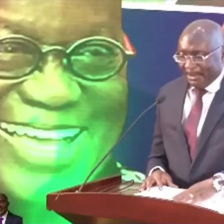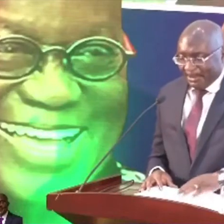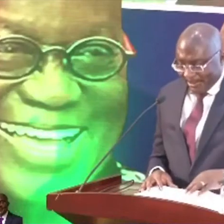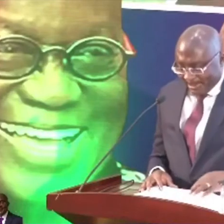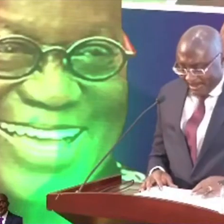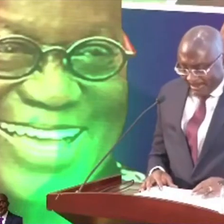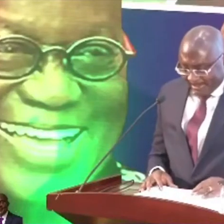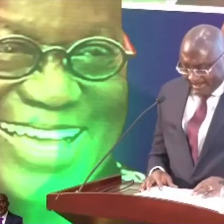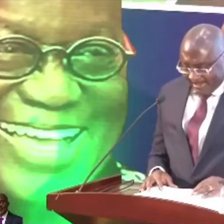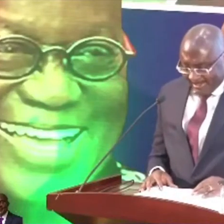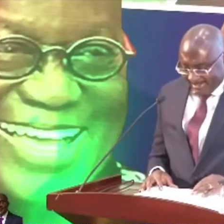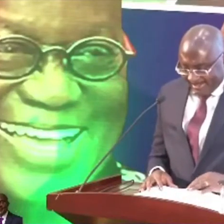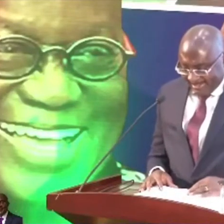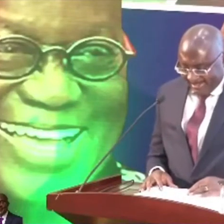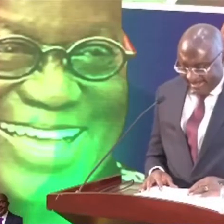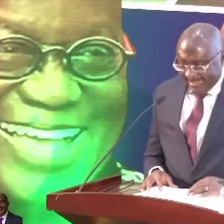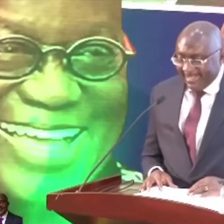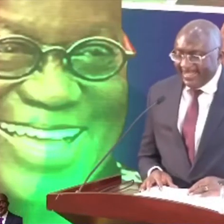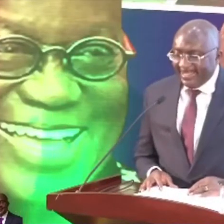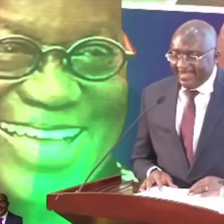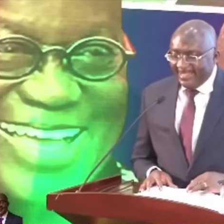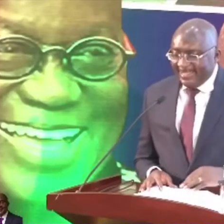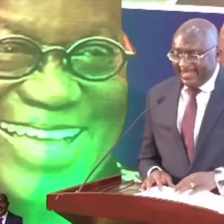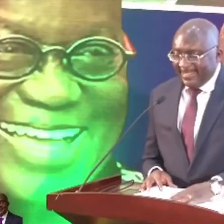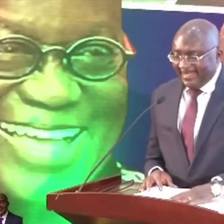my beautiful Samira.